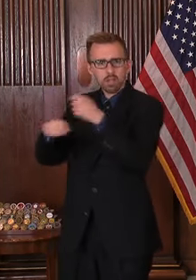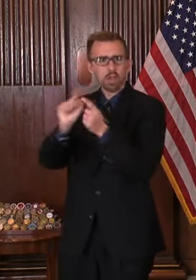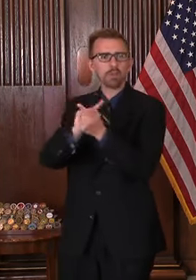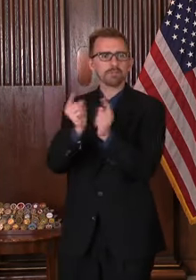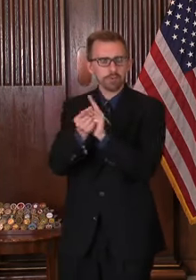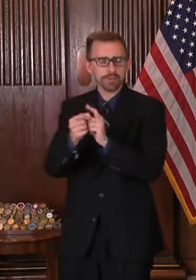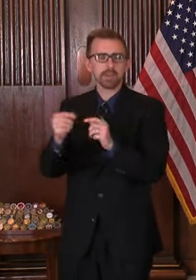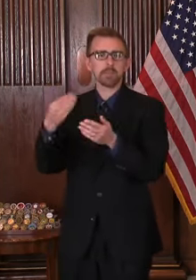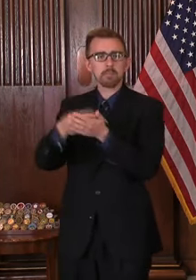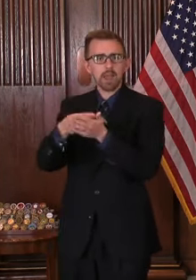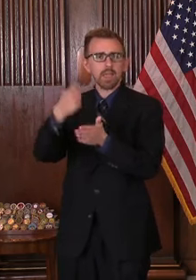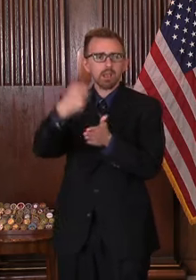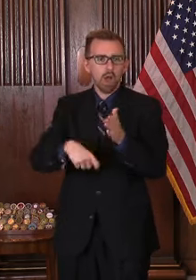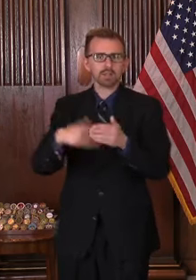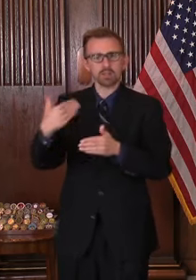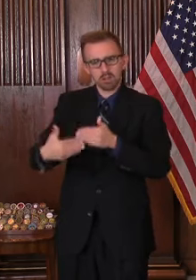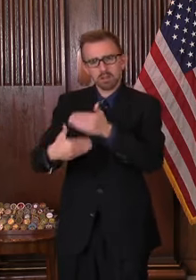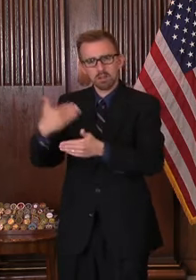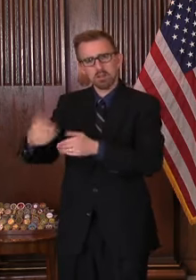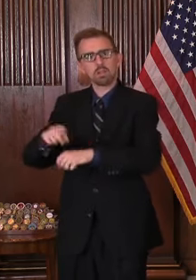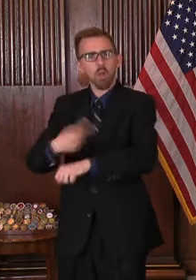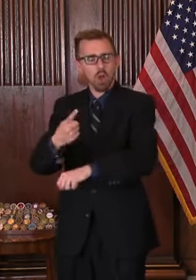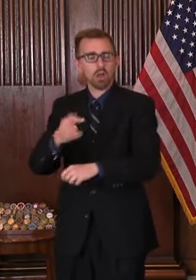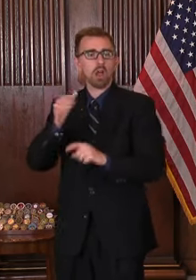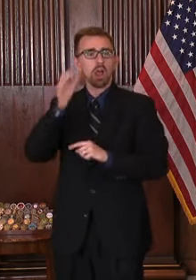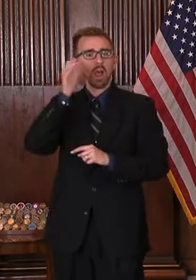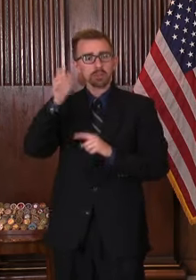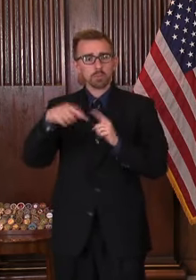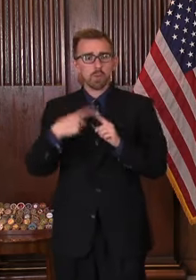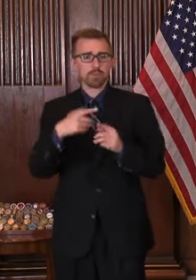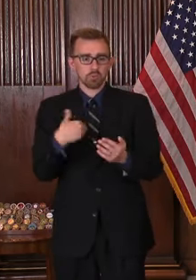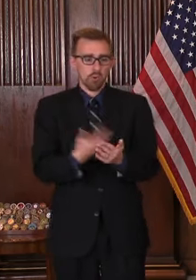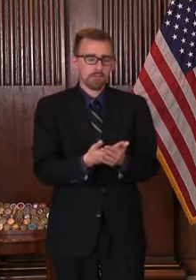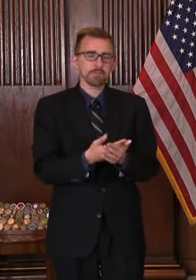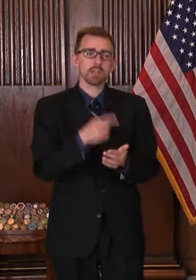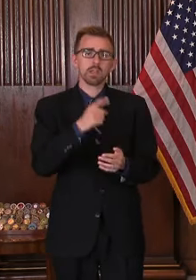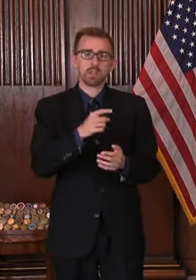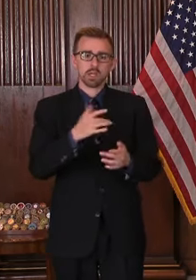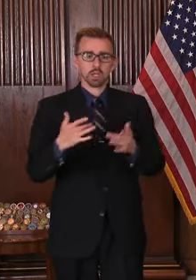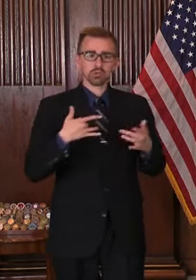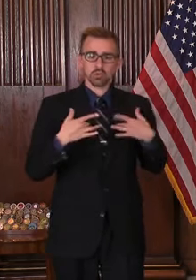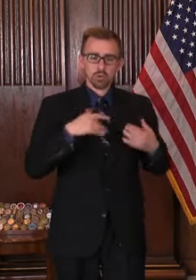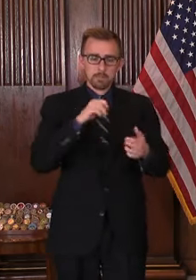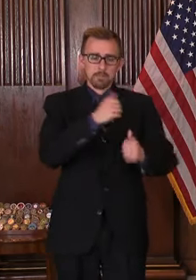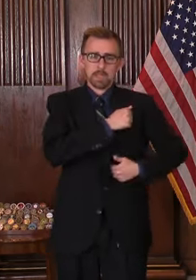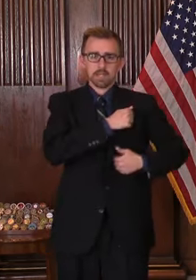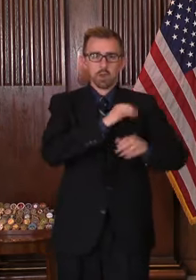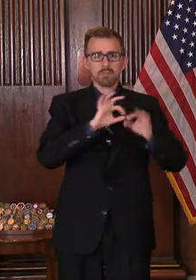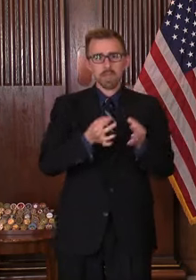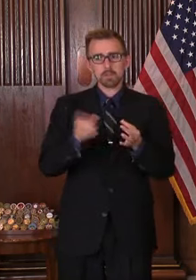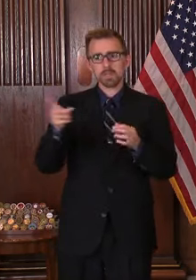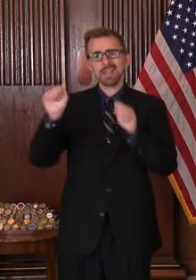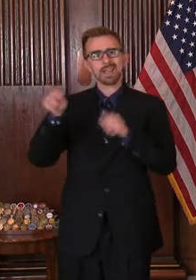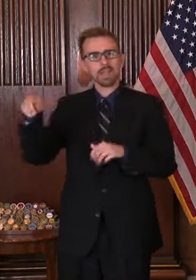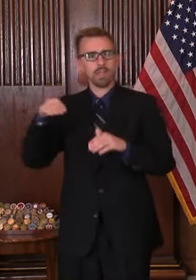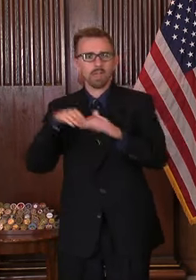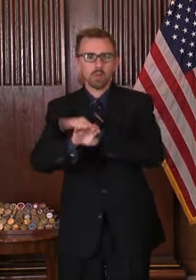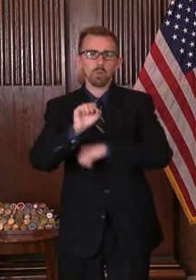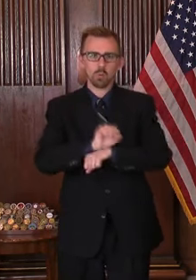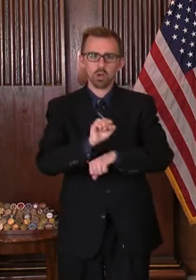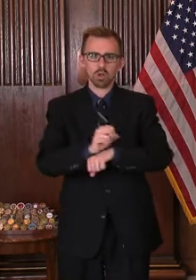money just simply to do that. The whole concept is when they come here, the number one concern the spouses of military families had is, are they going to be able to go into